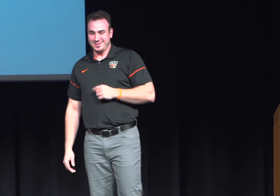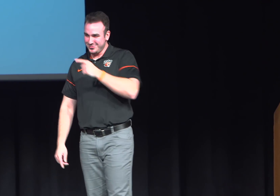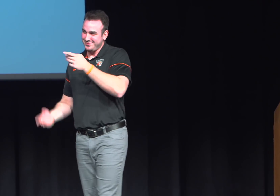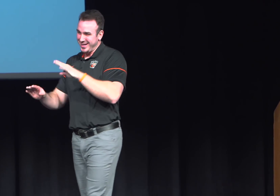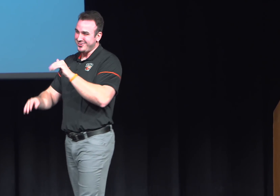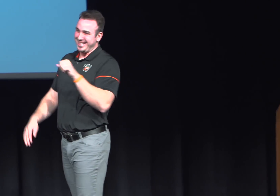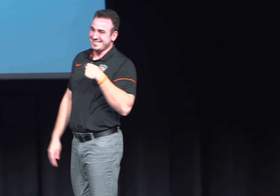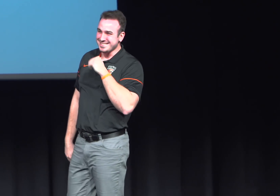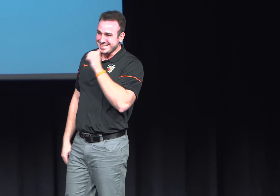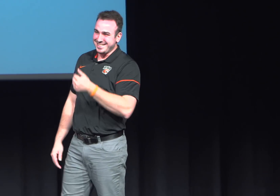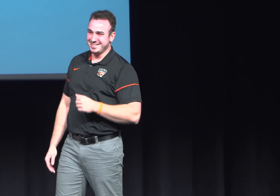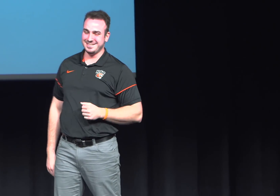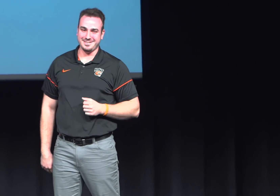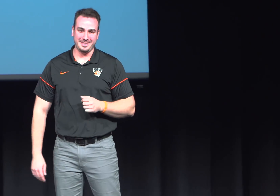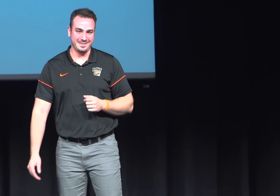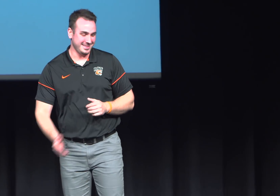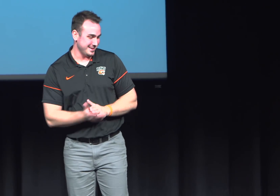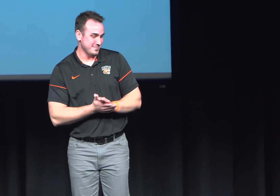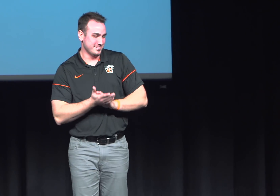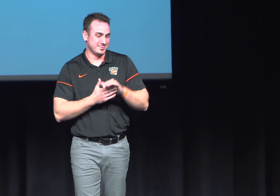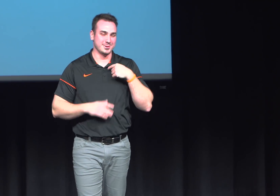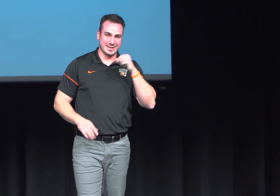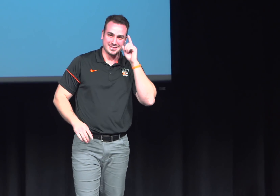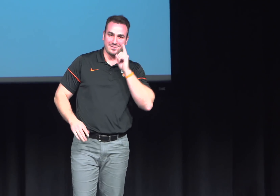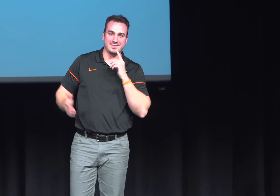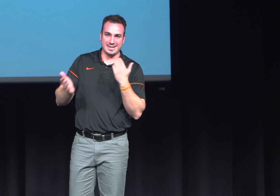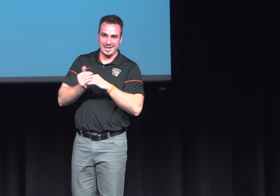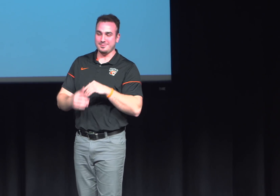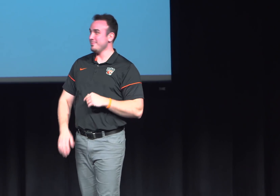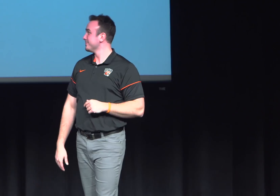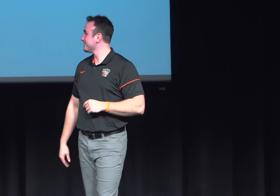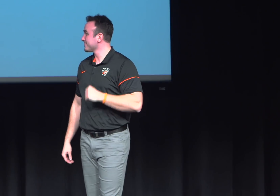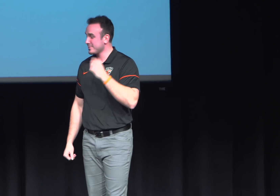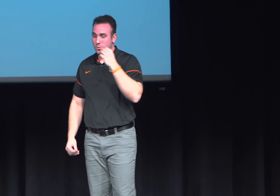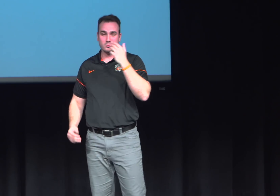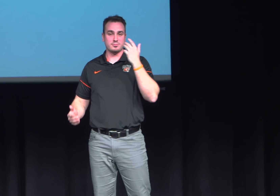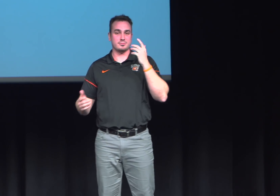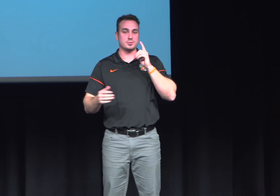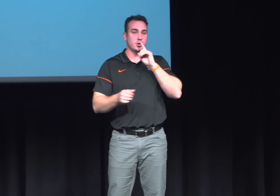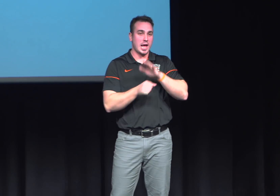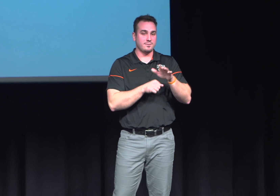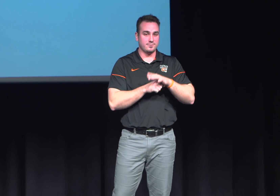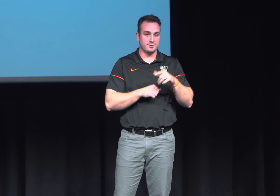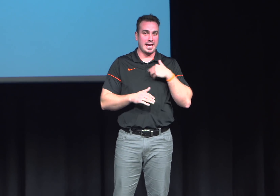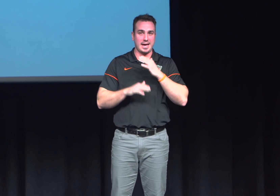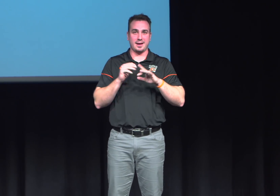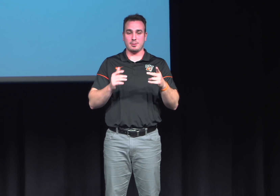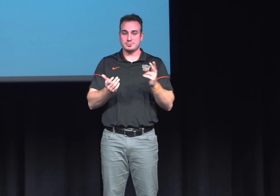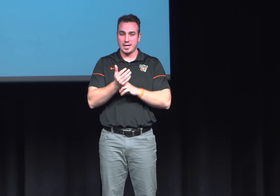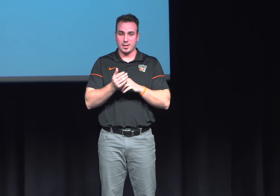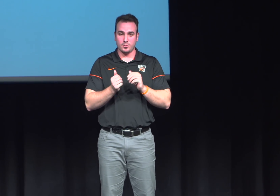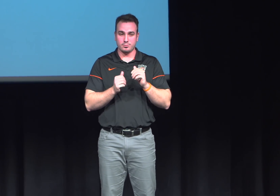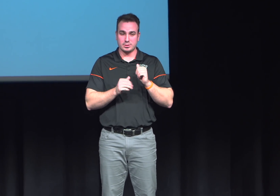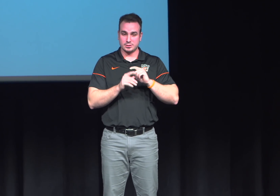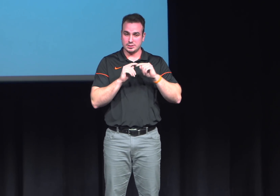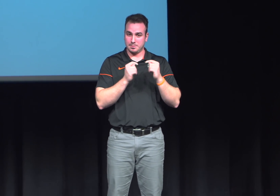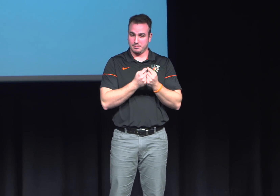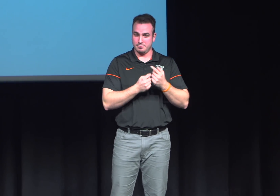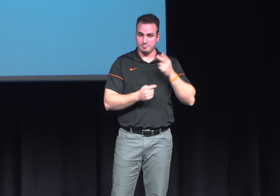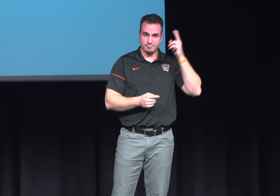You bet your ass I didn't. So I went, quote unquote, deaf again. So sure enough, I went to go play pro ball